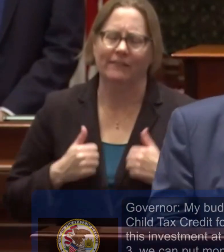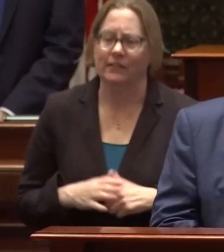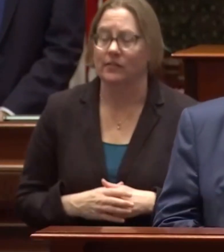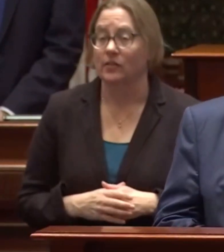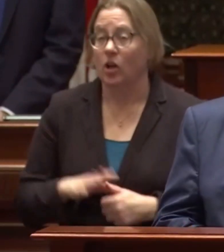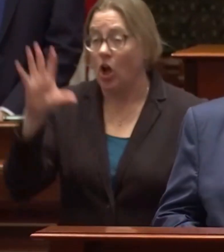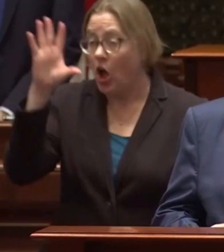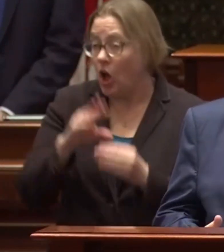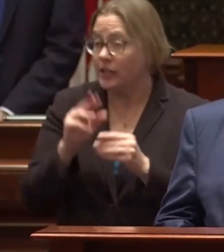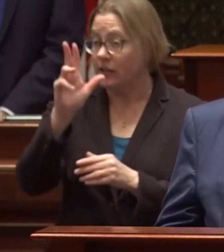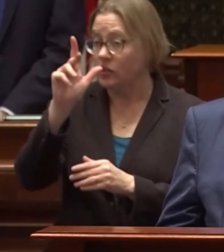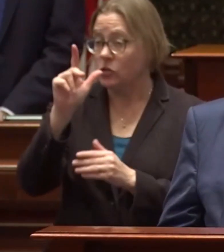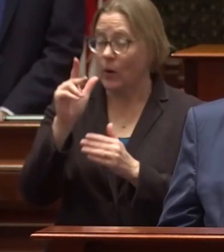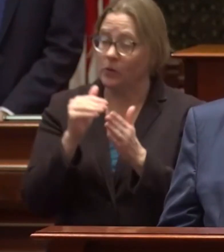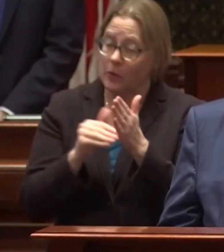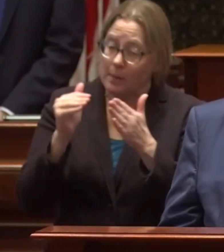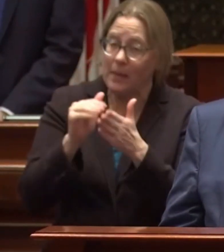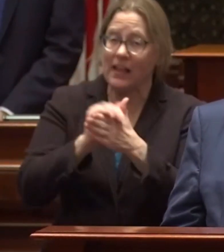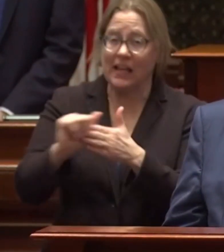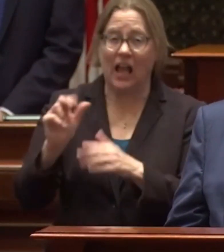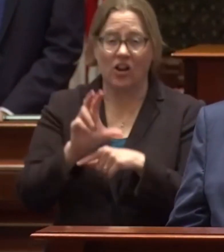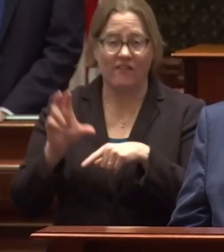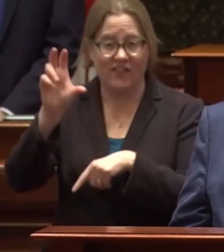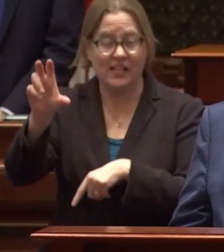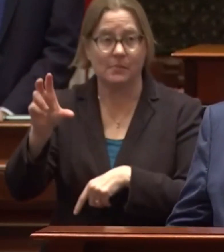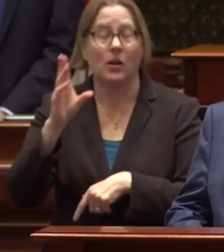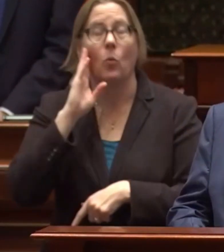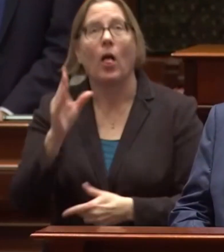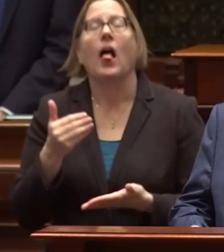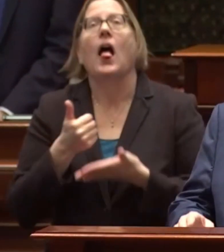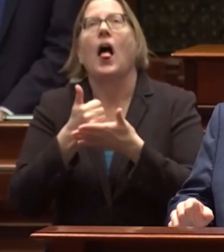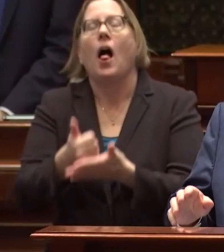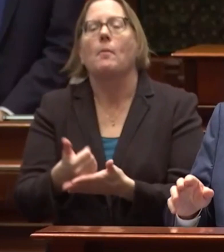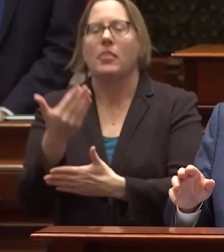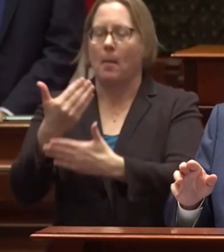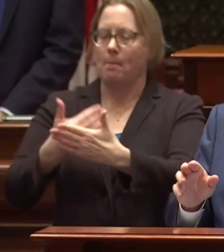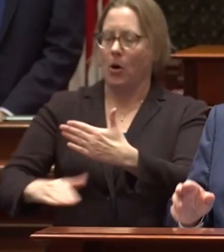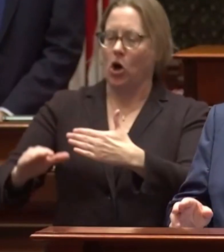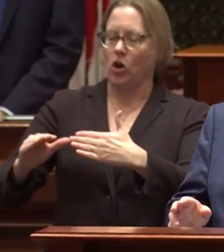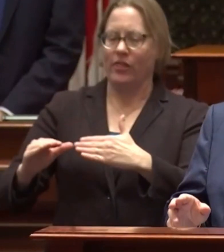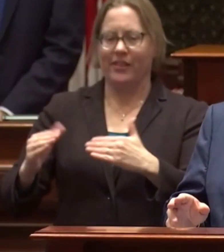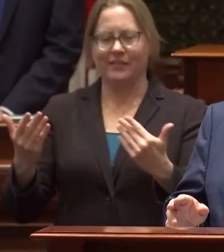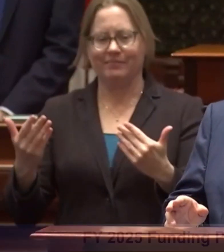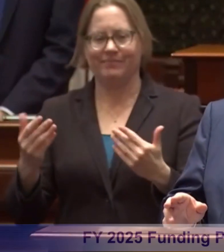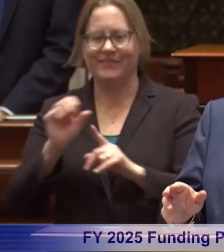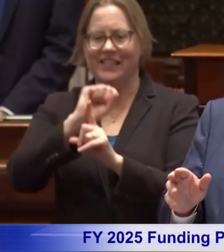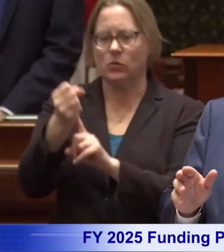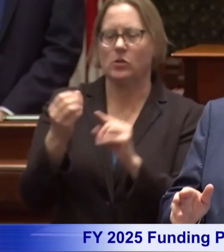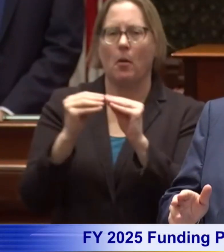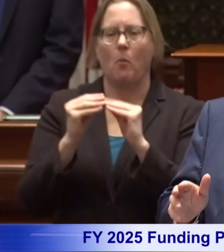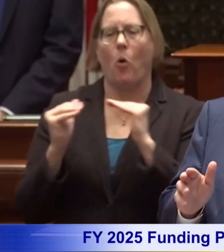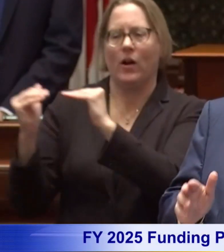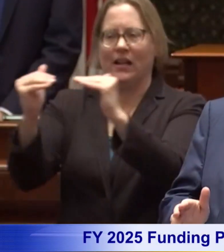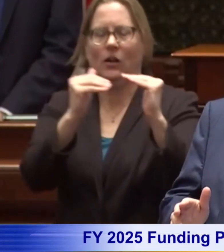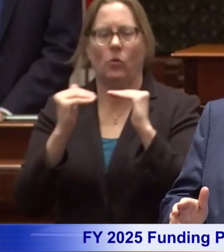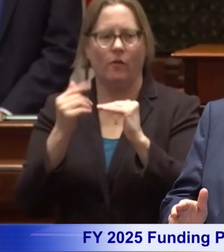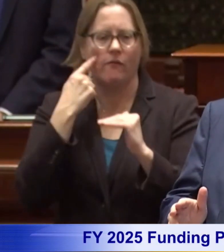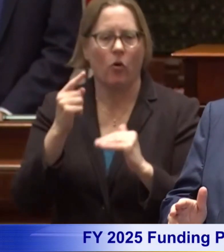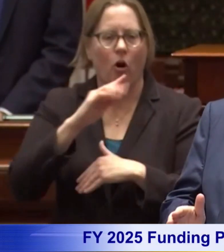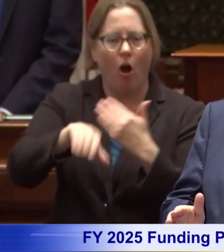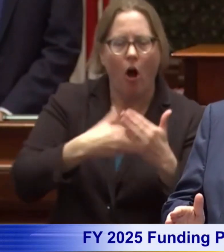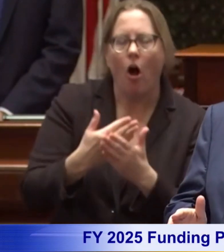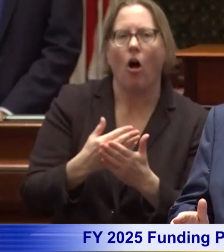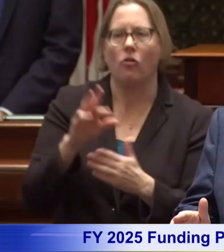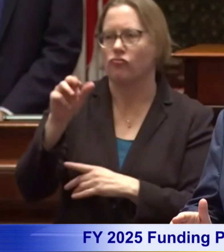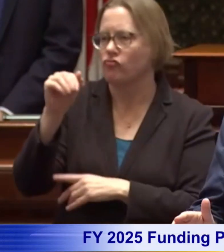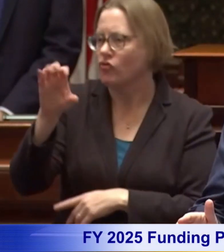$23 million investment that will put us on a path to birth equity, a path and a destination that Janine and her colleagues